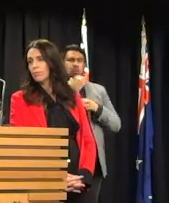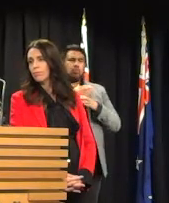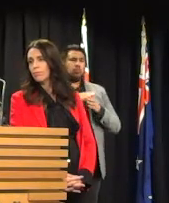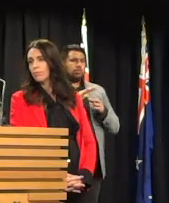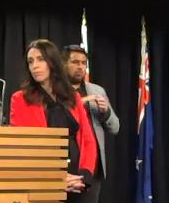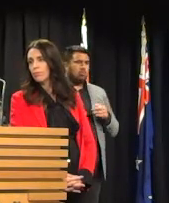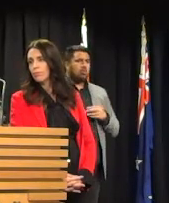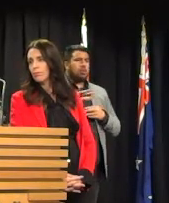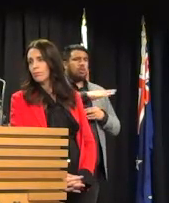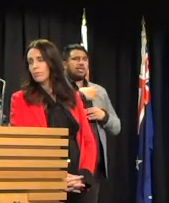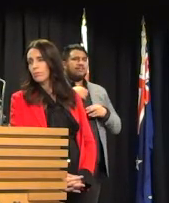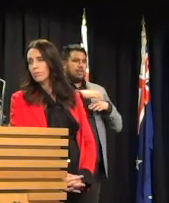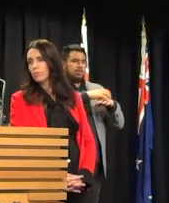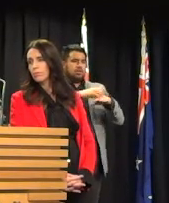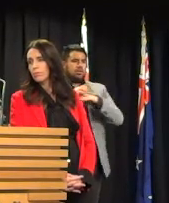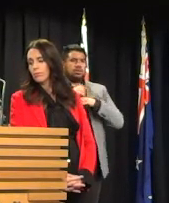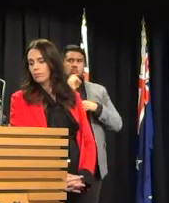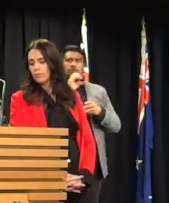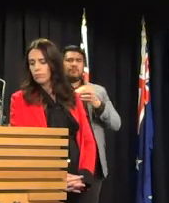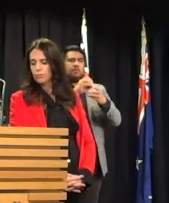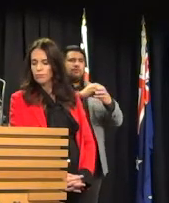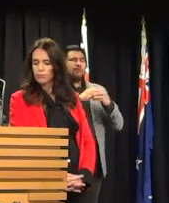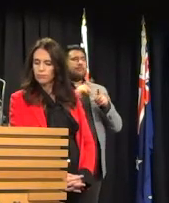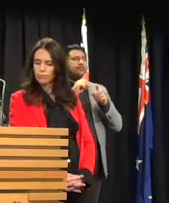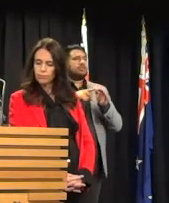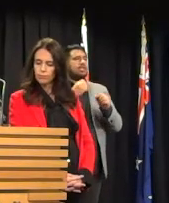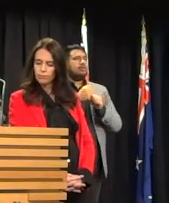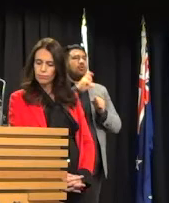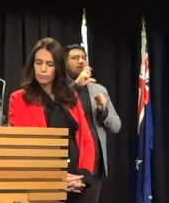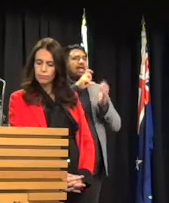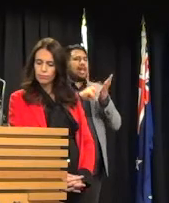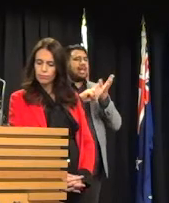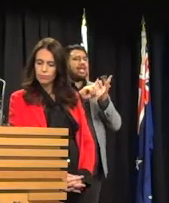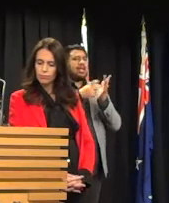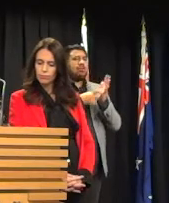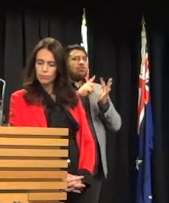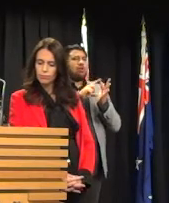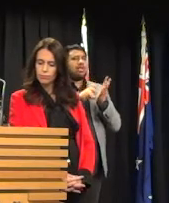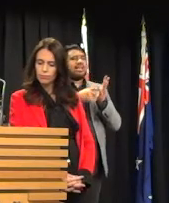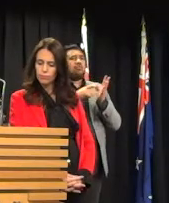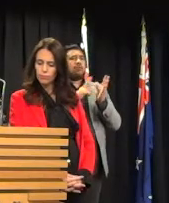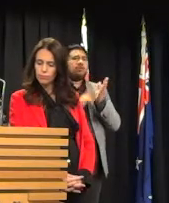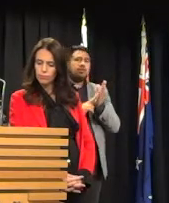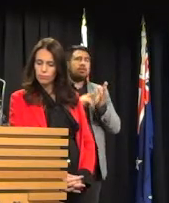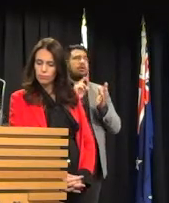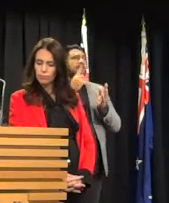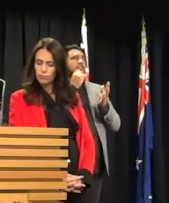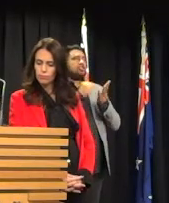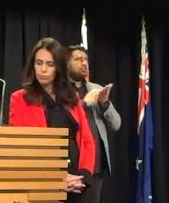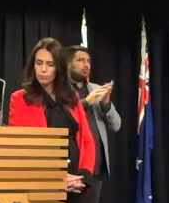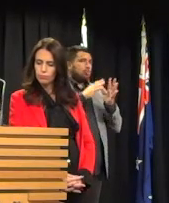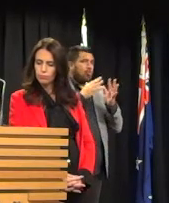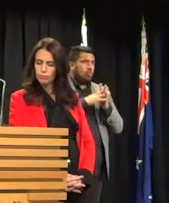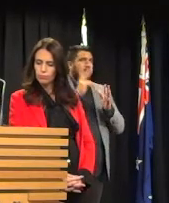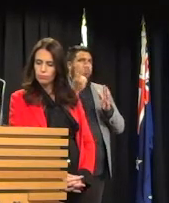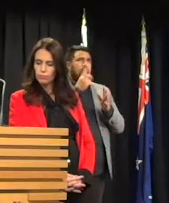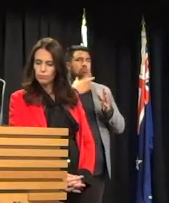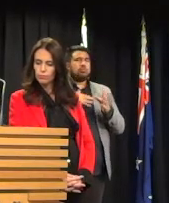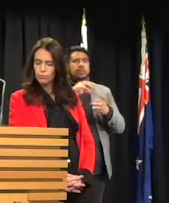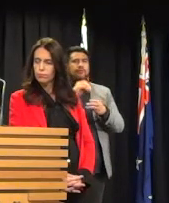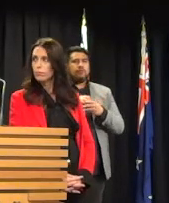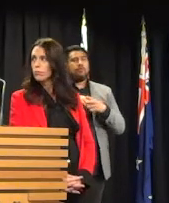I know Minister Claire Curran is engaged in some work, of course Minister Shaw, and so we're having discussions about